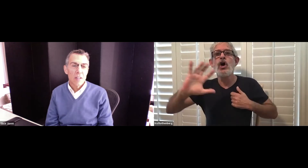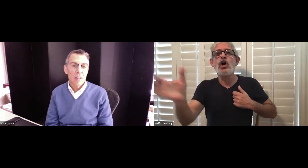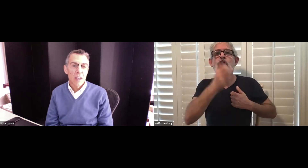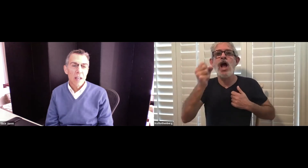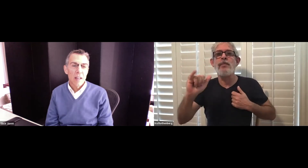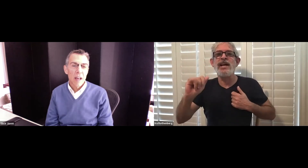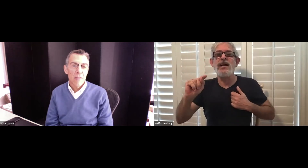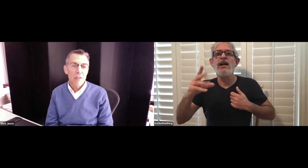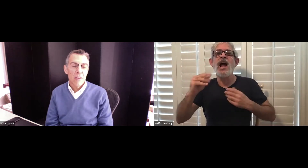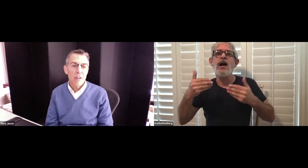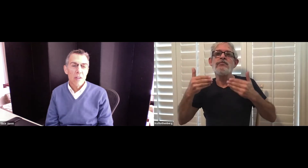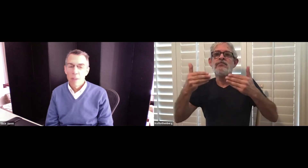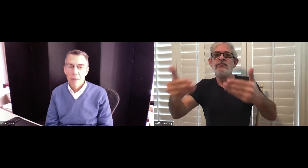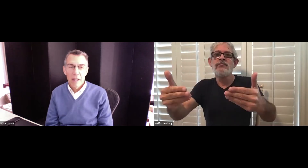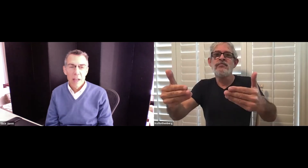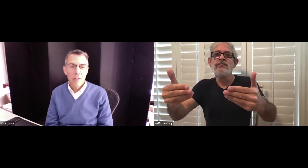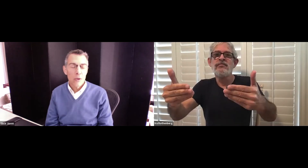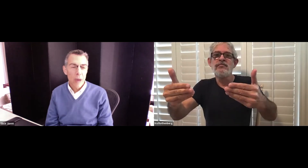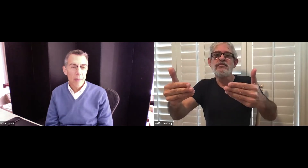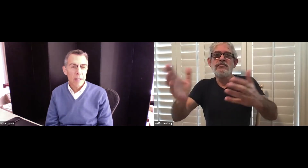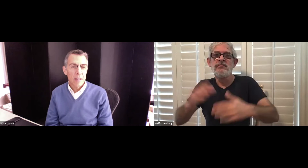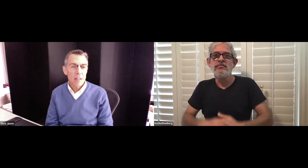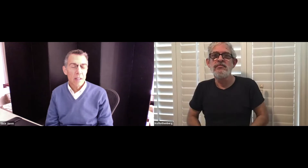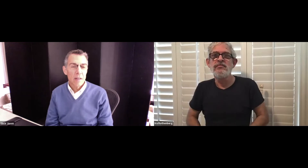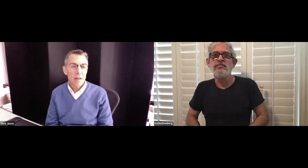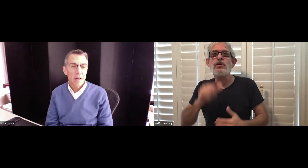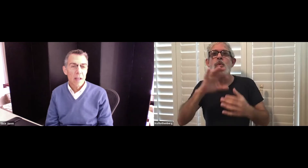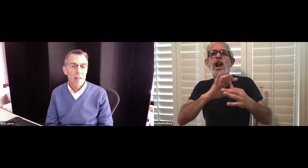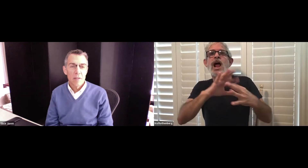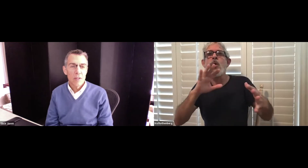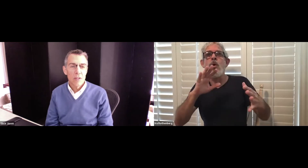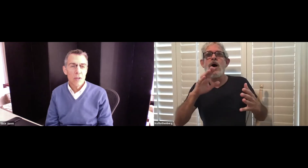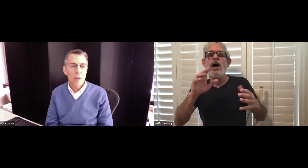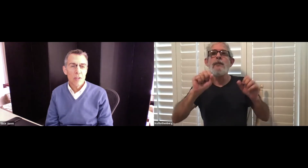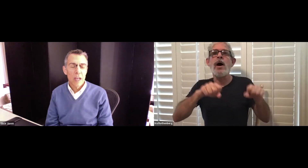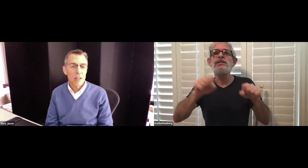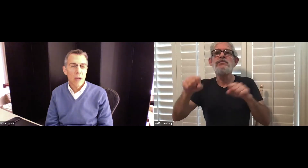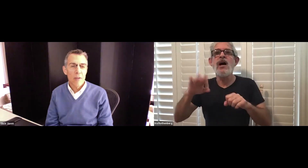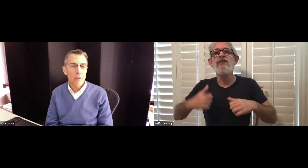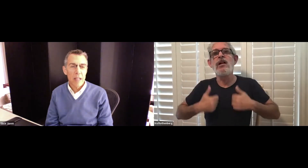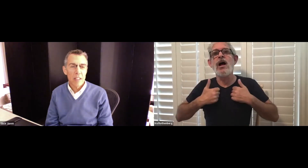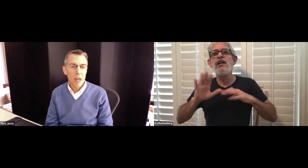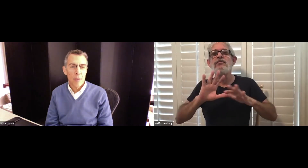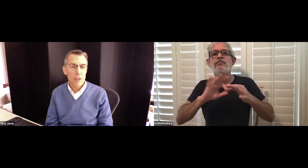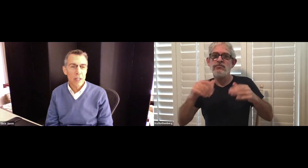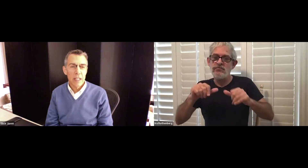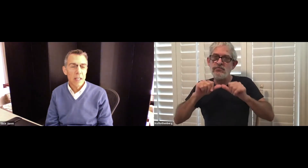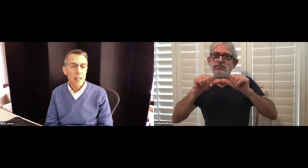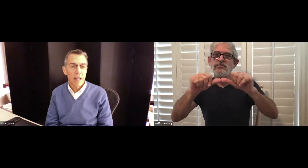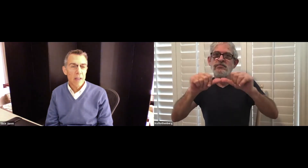and in life, there's something in life, grab it and do the best you can. Don't ever pass up an opportunity that life